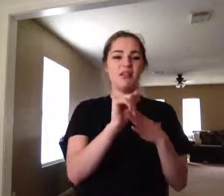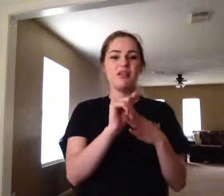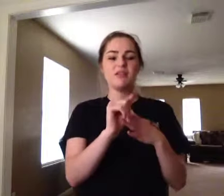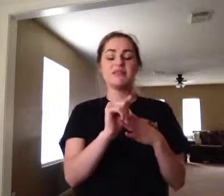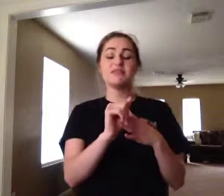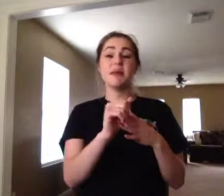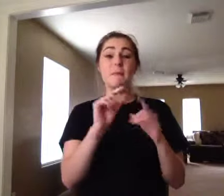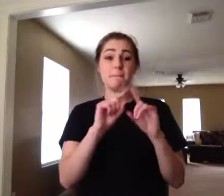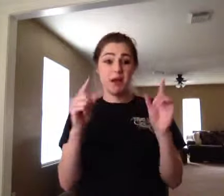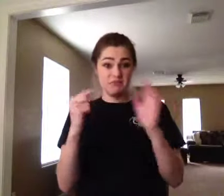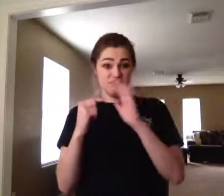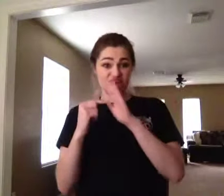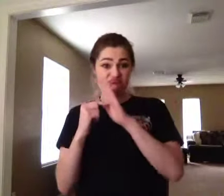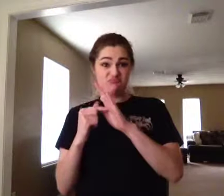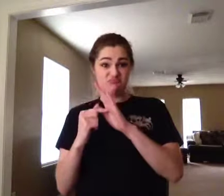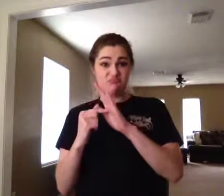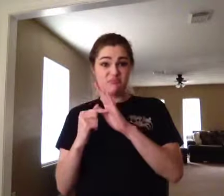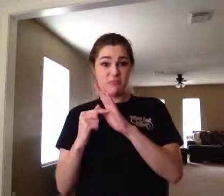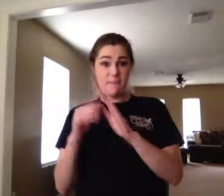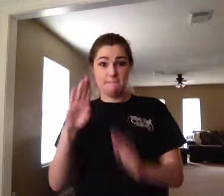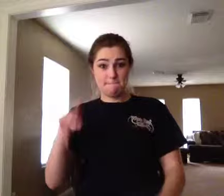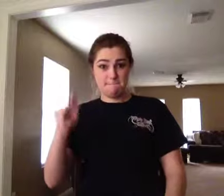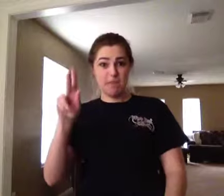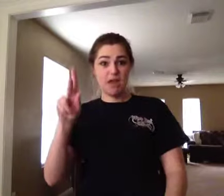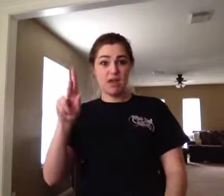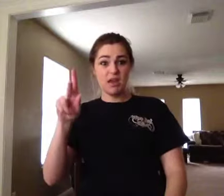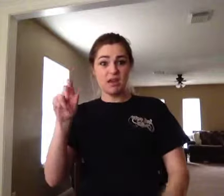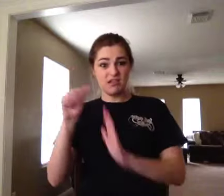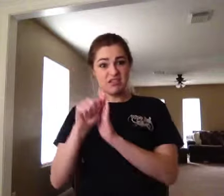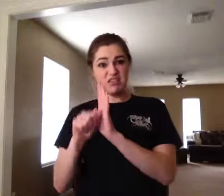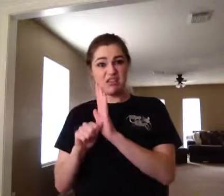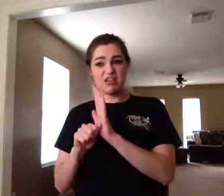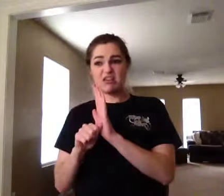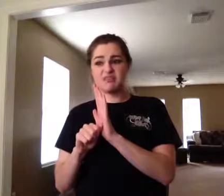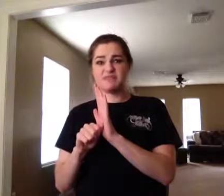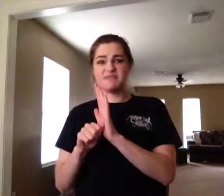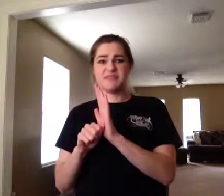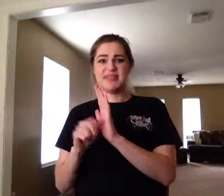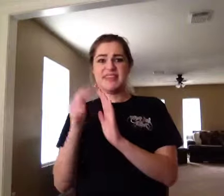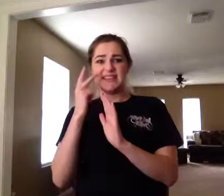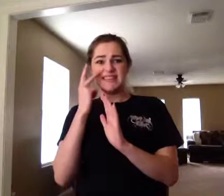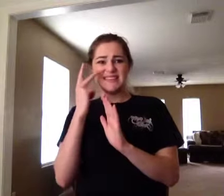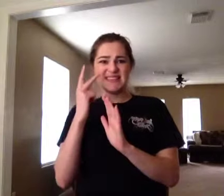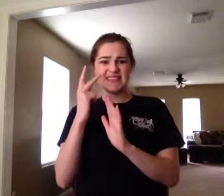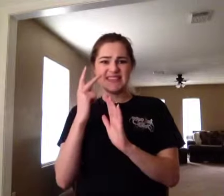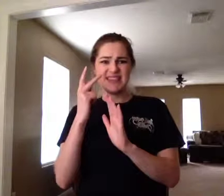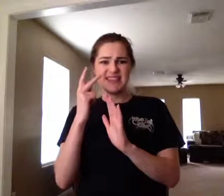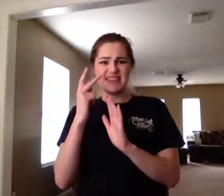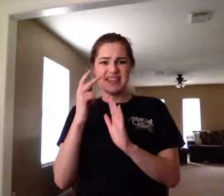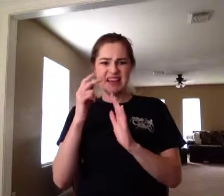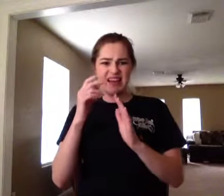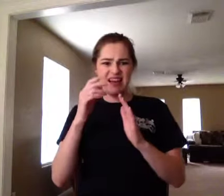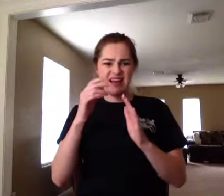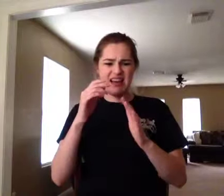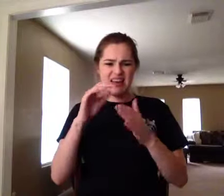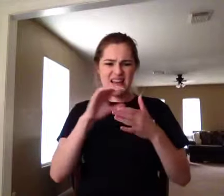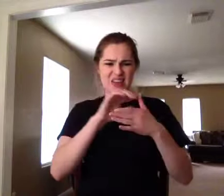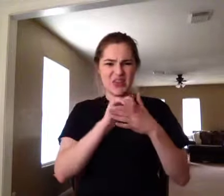accounts recently, I don't see any of these things. I see a little dash and then a number. Like it's